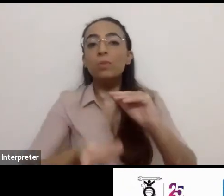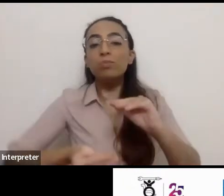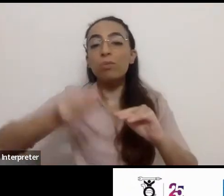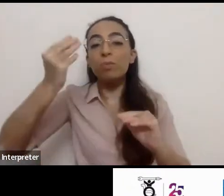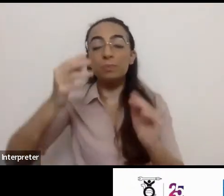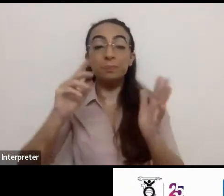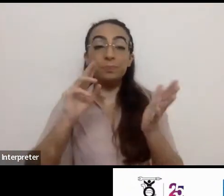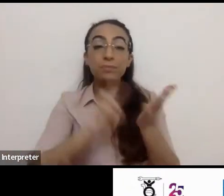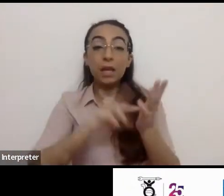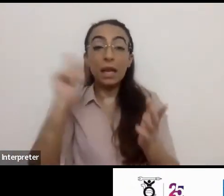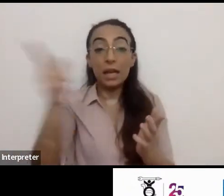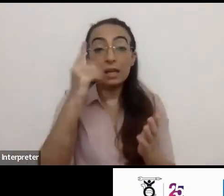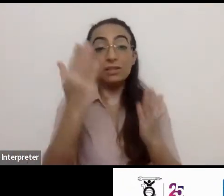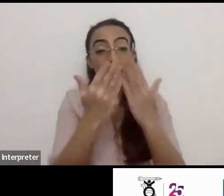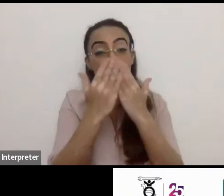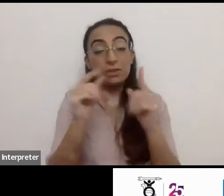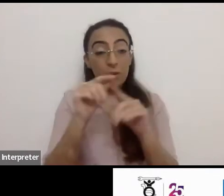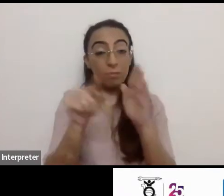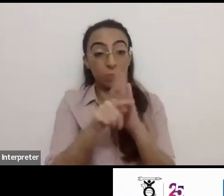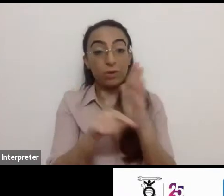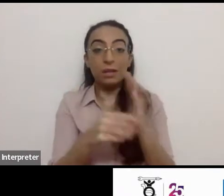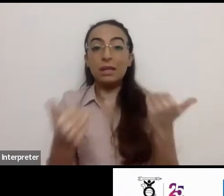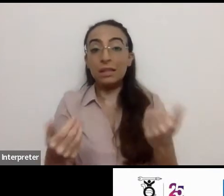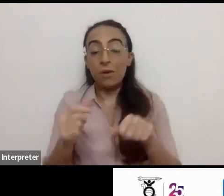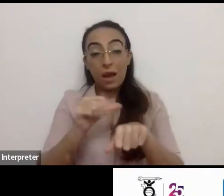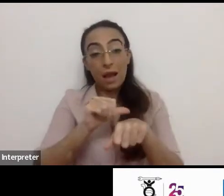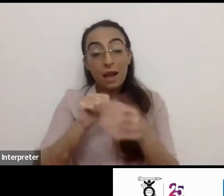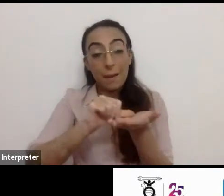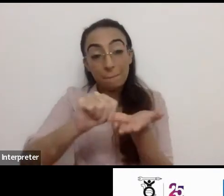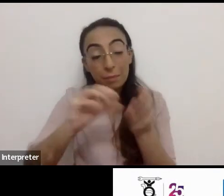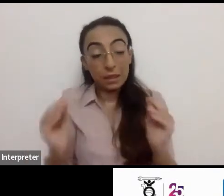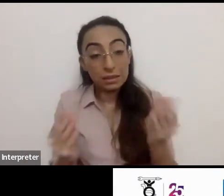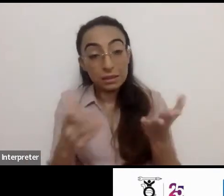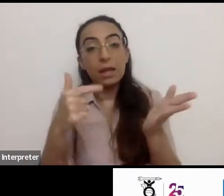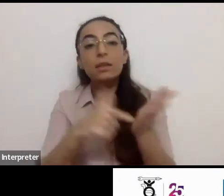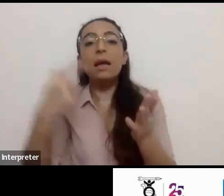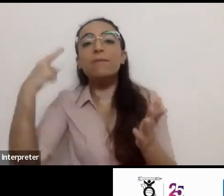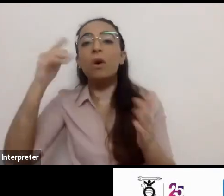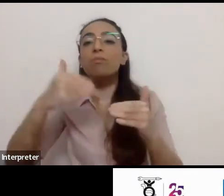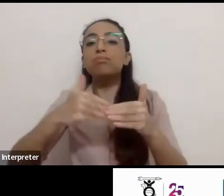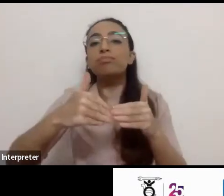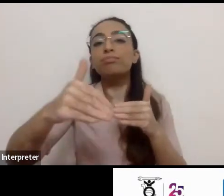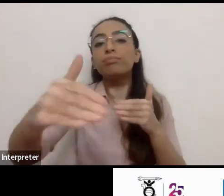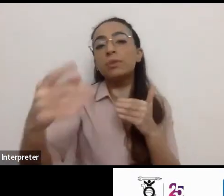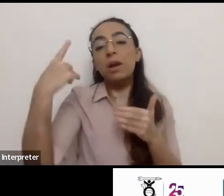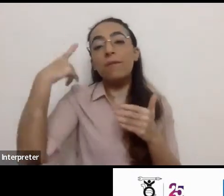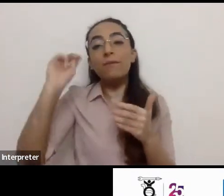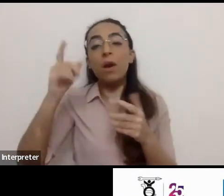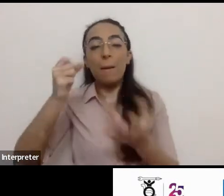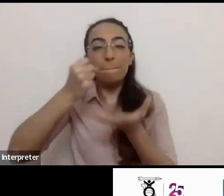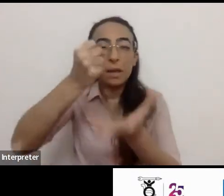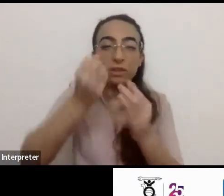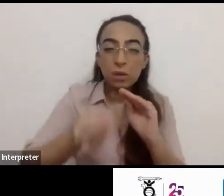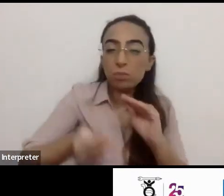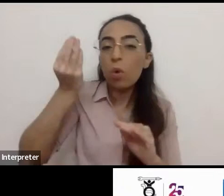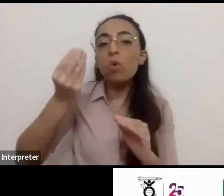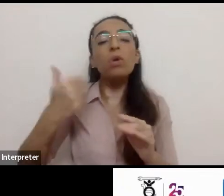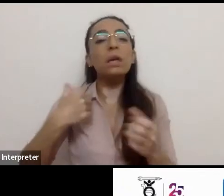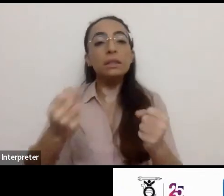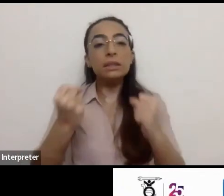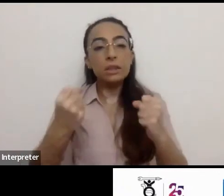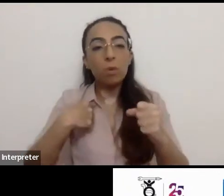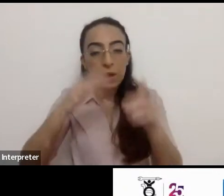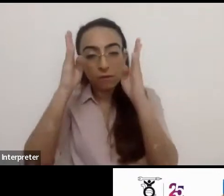into implementation to direct this in a manner in which there are more budgets for inclusive education. There's a strong emphasis